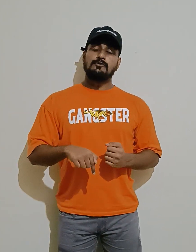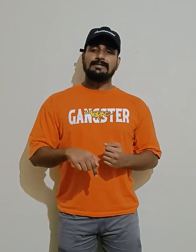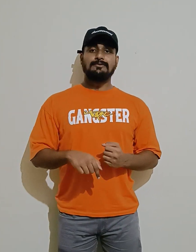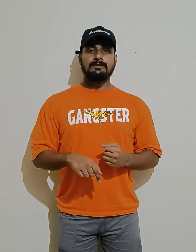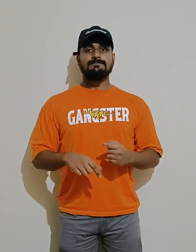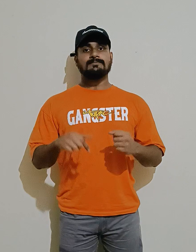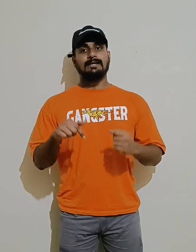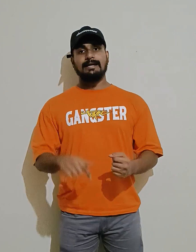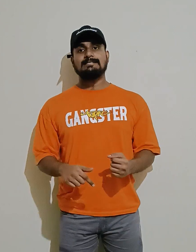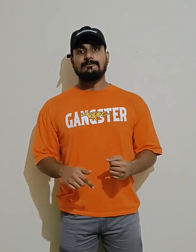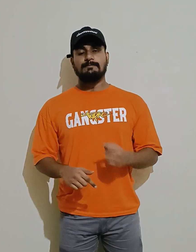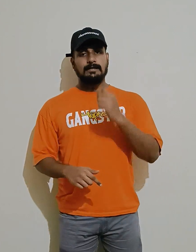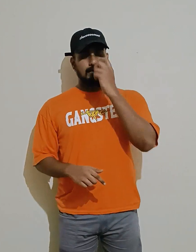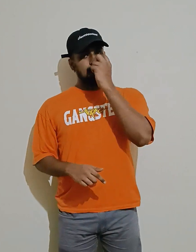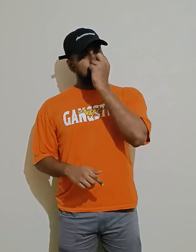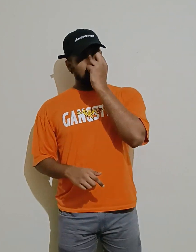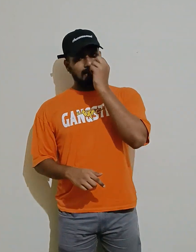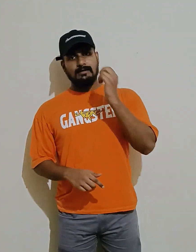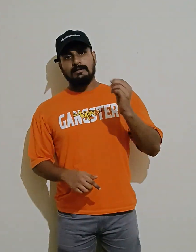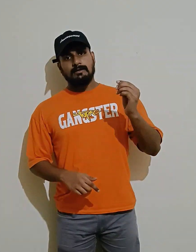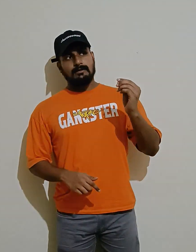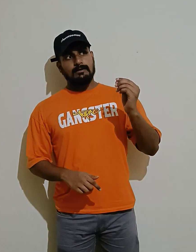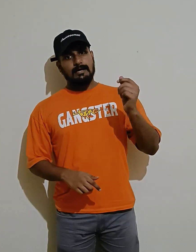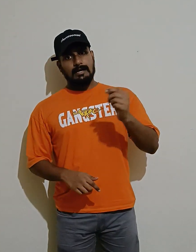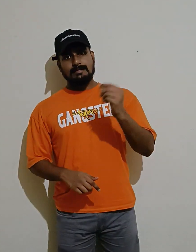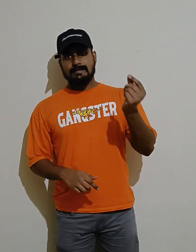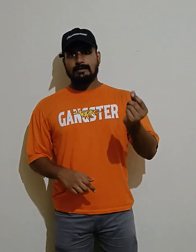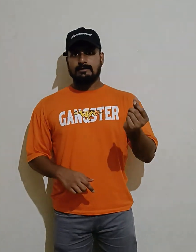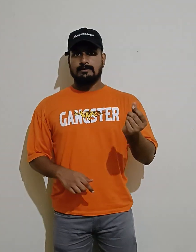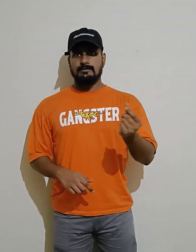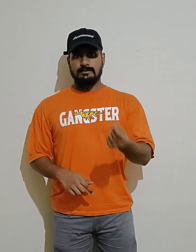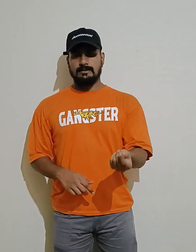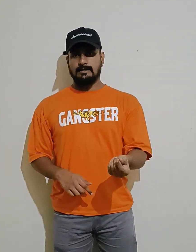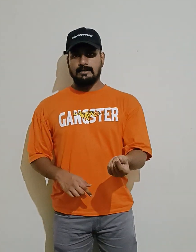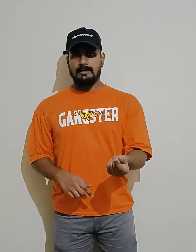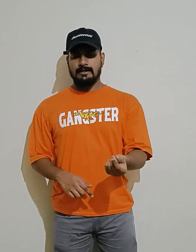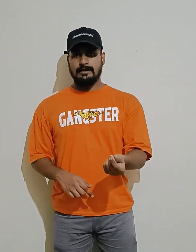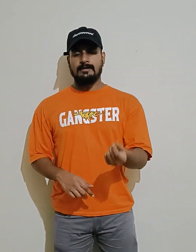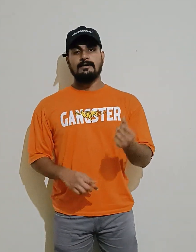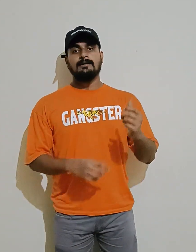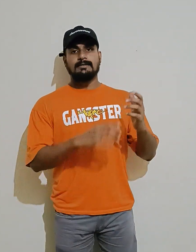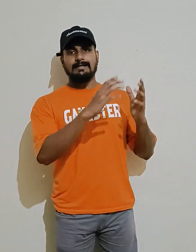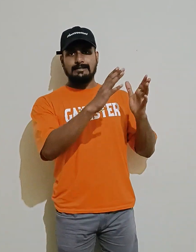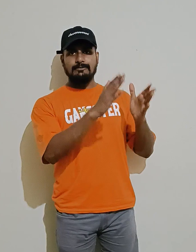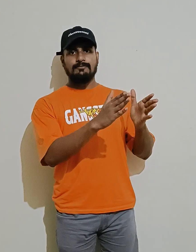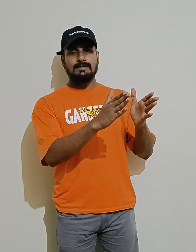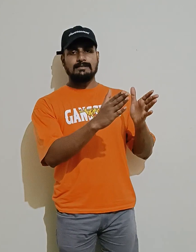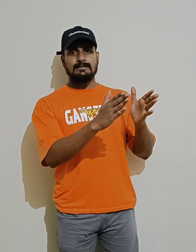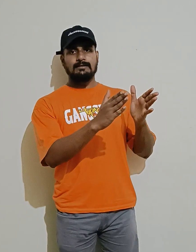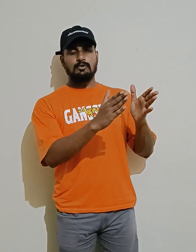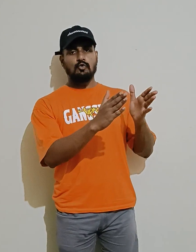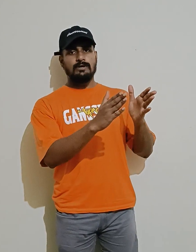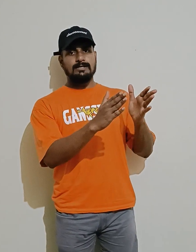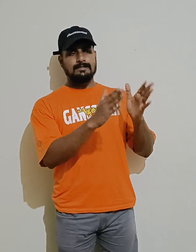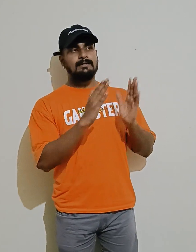goes into the else if part. So I said earlier that if is a true condition